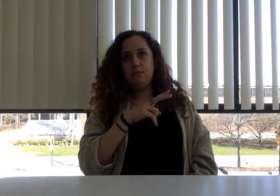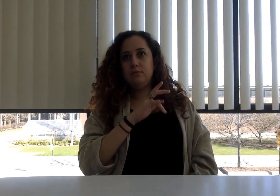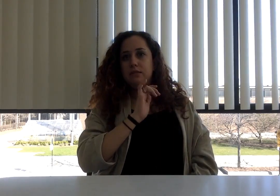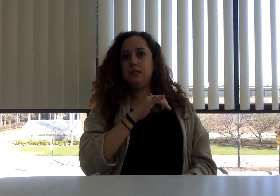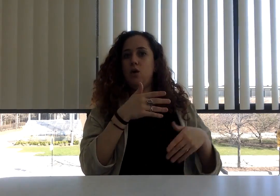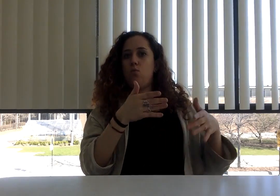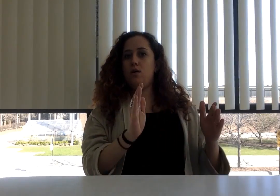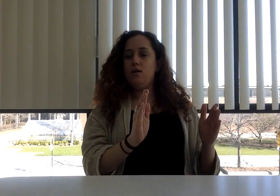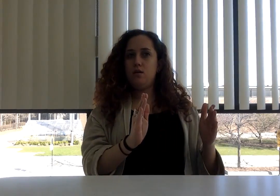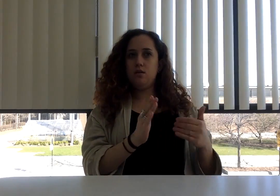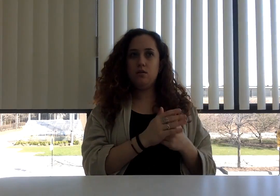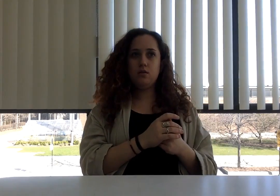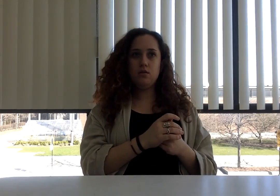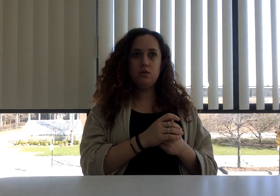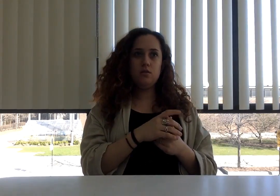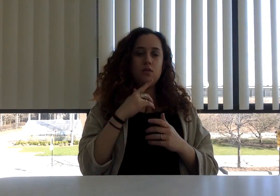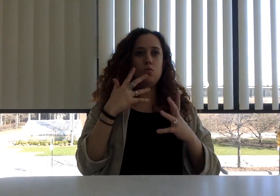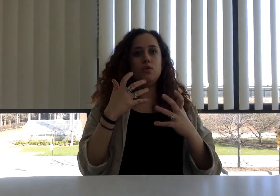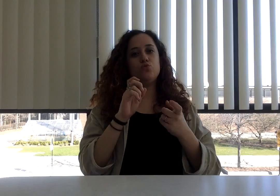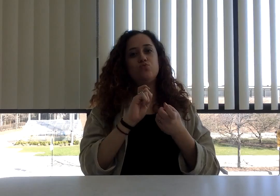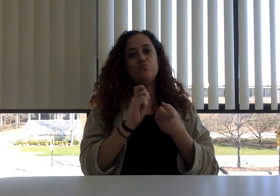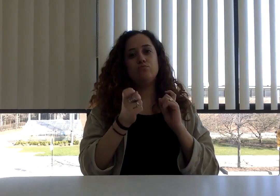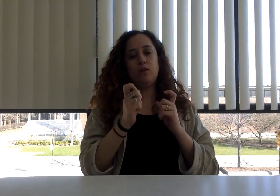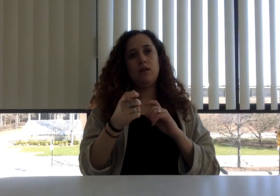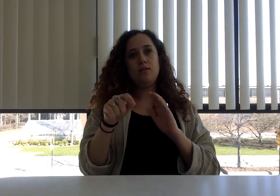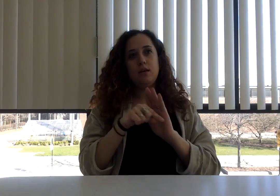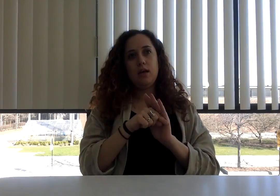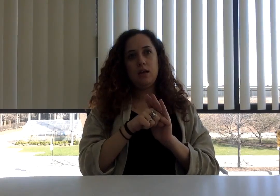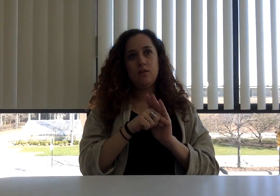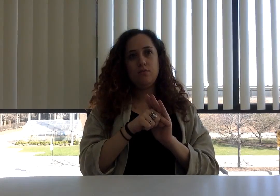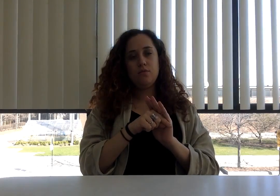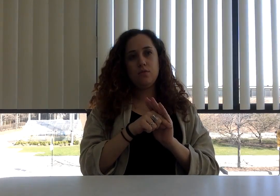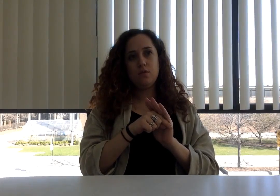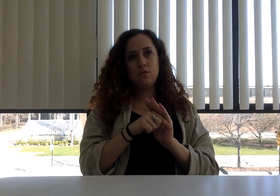Rewrite 9 as the opposite of a negative quantity,